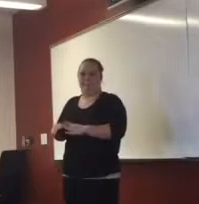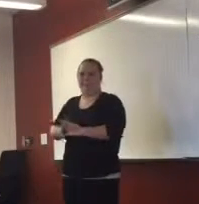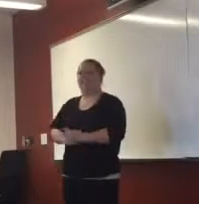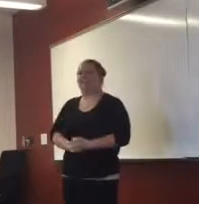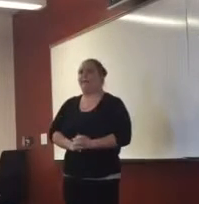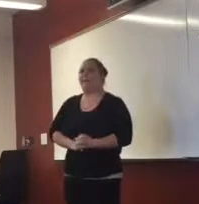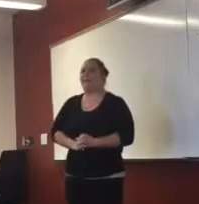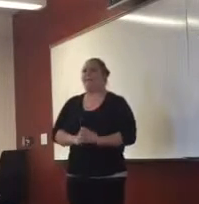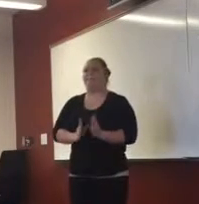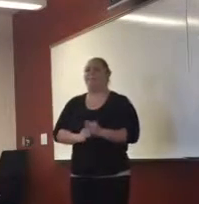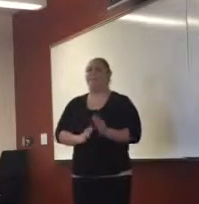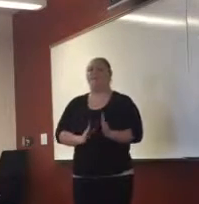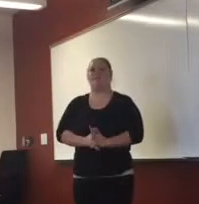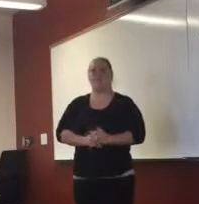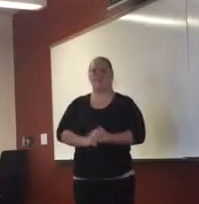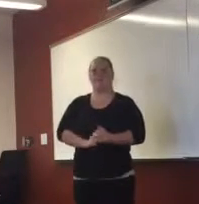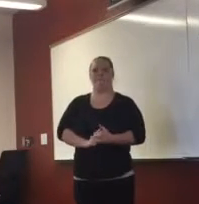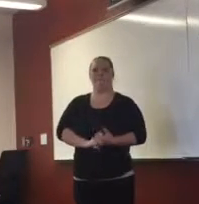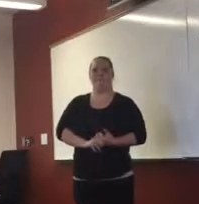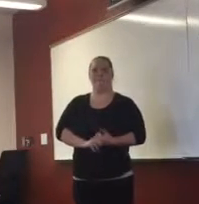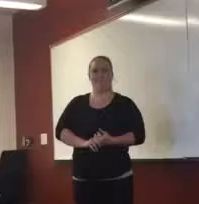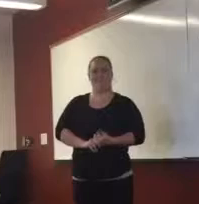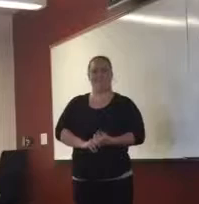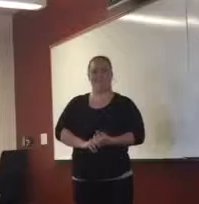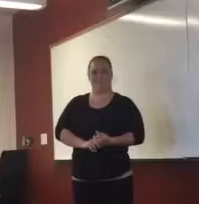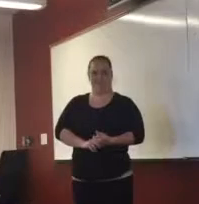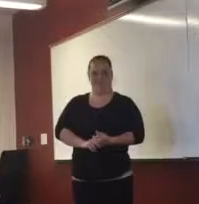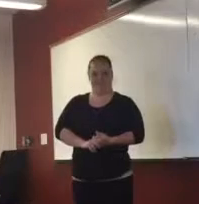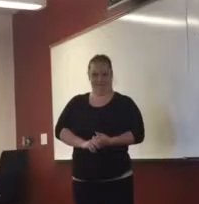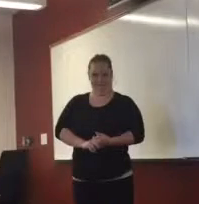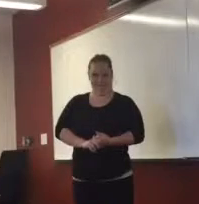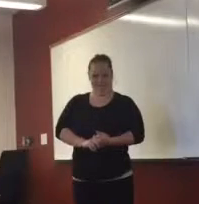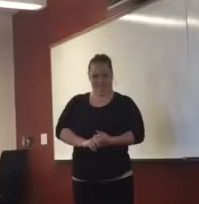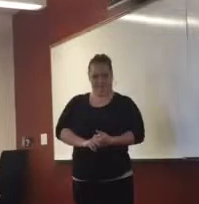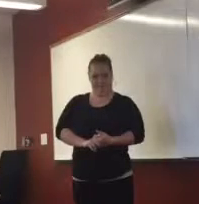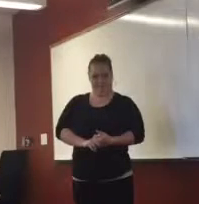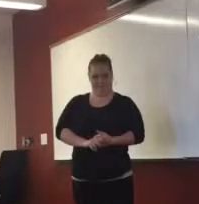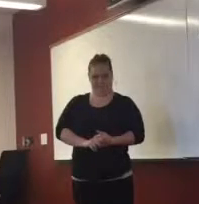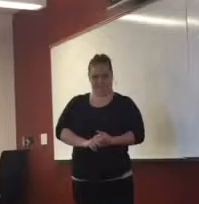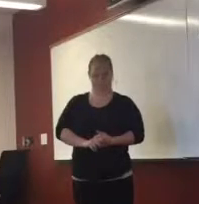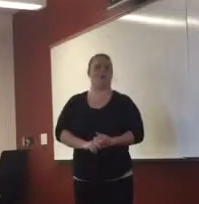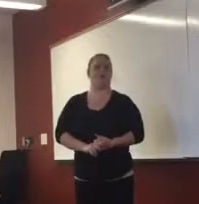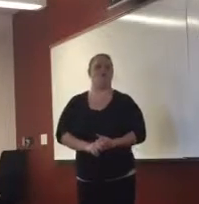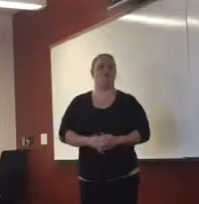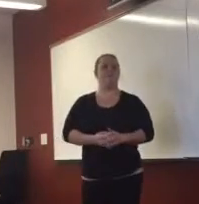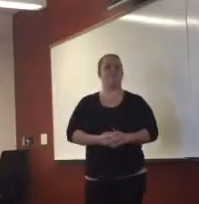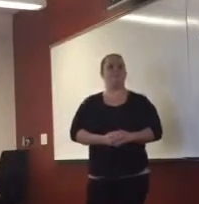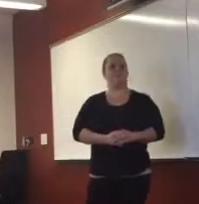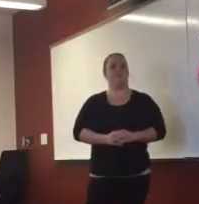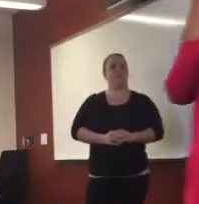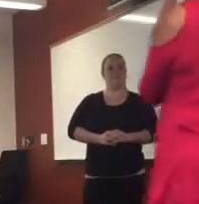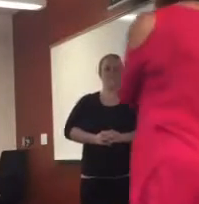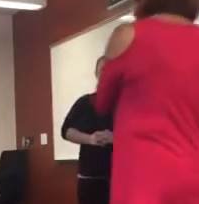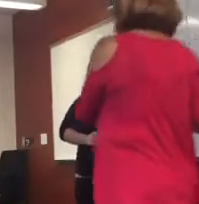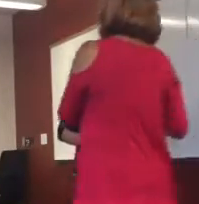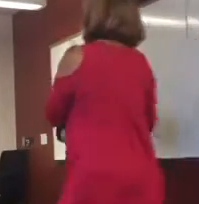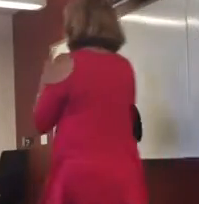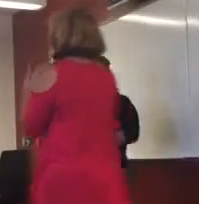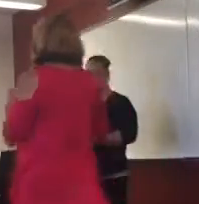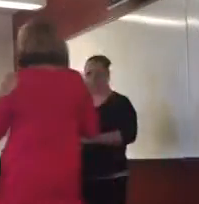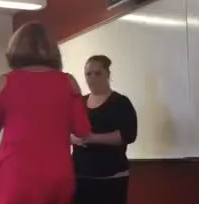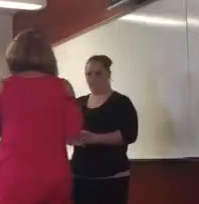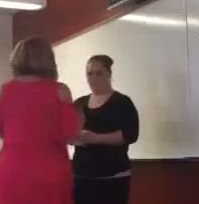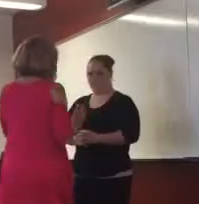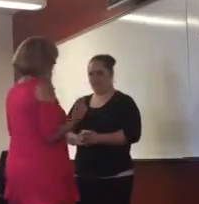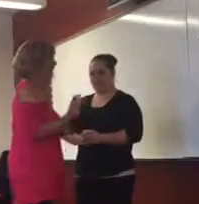house. All right, so because tough love is not, we really need to put this, you